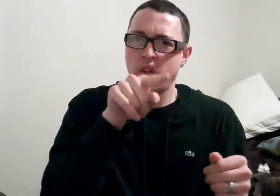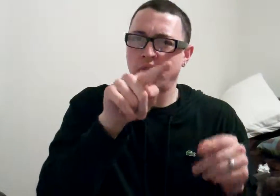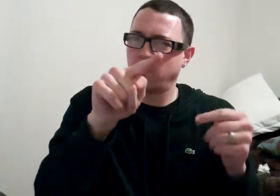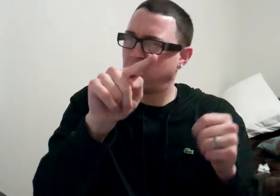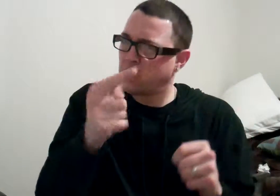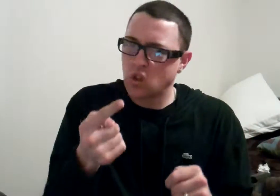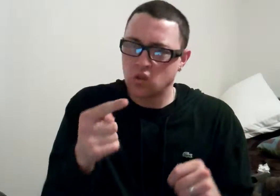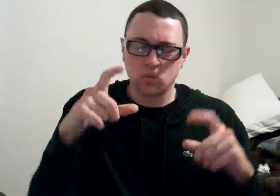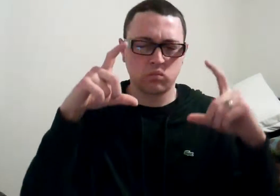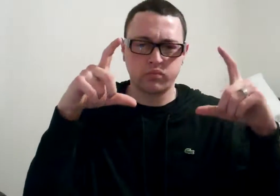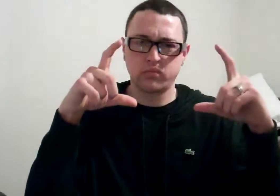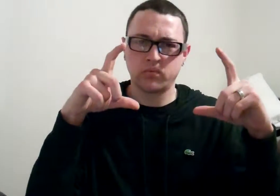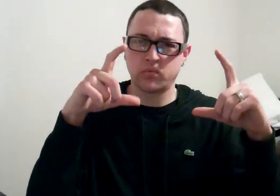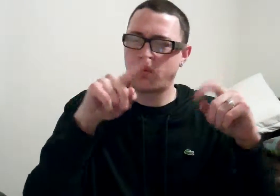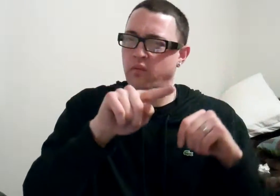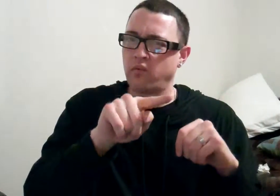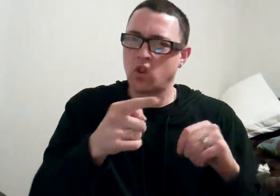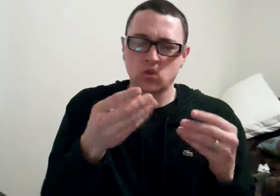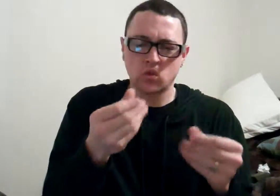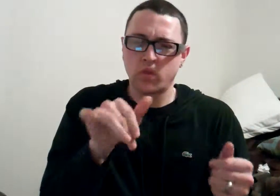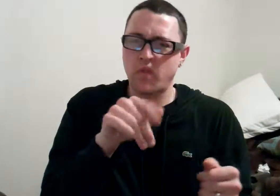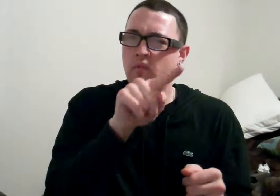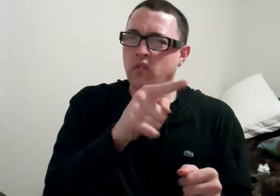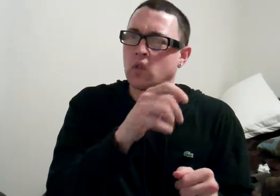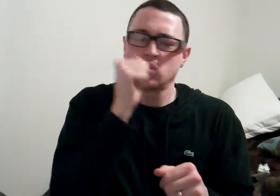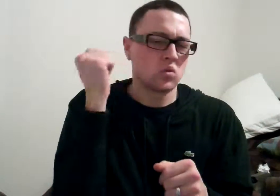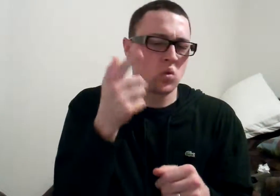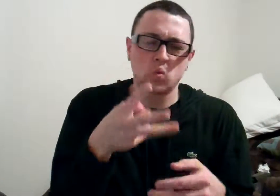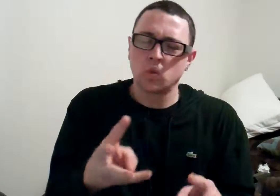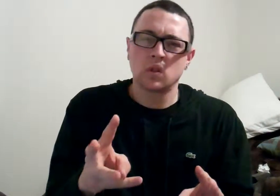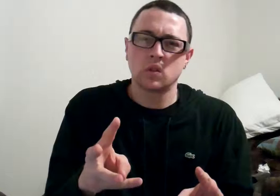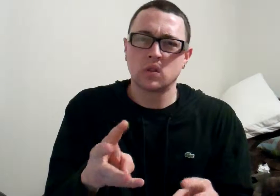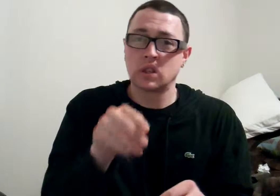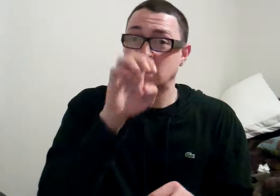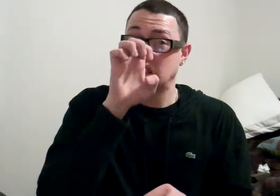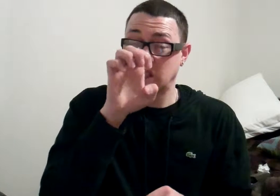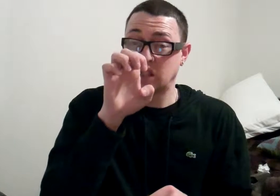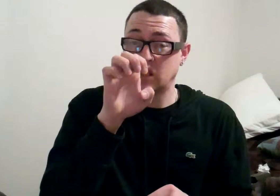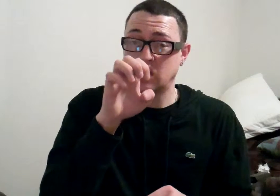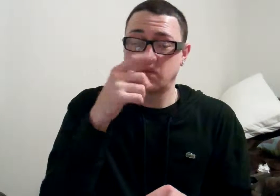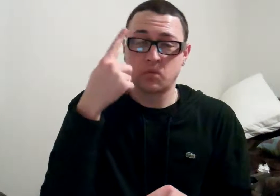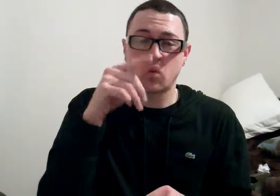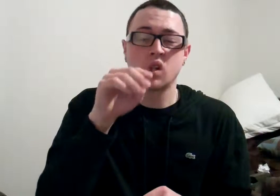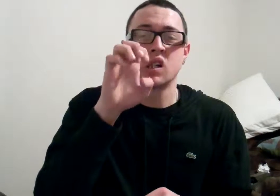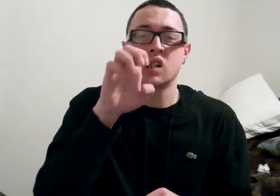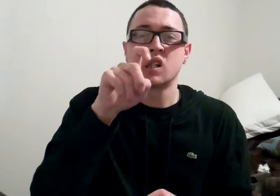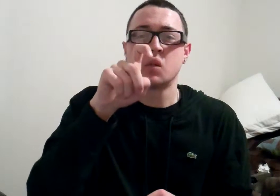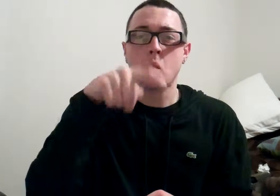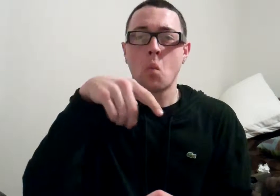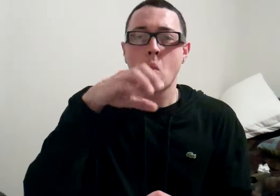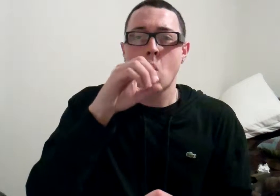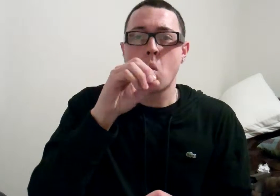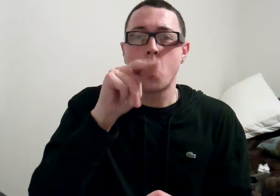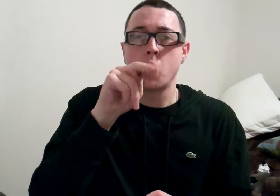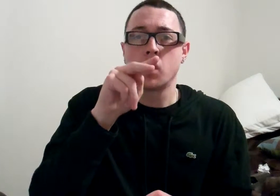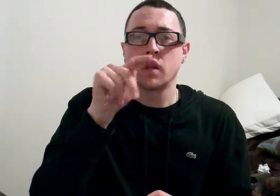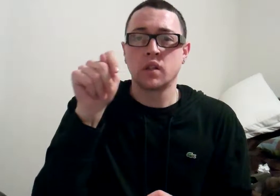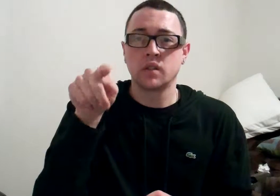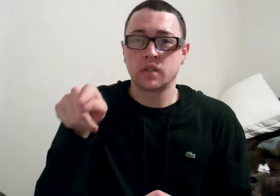that first. And then E for exponent. So you're going to do the exponents next. And then for M